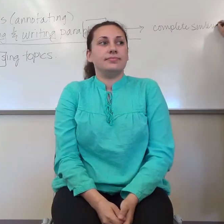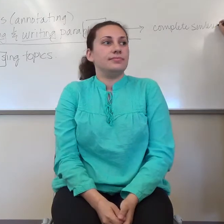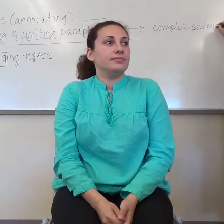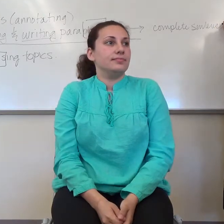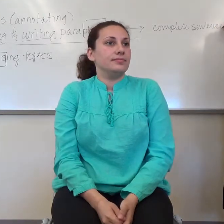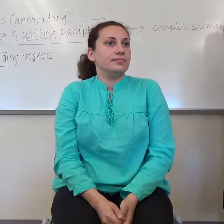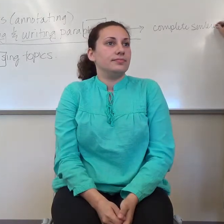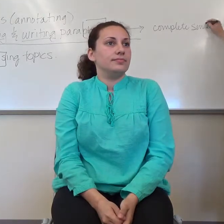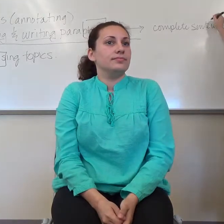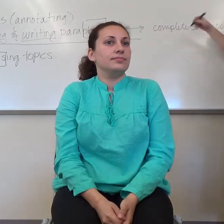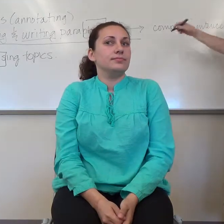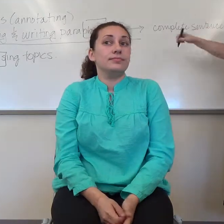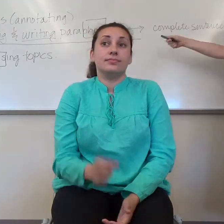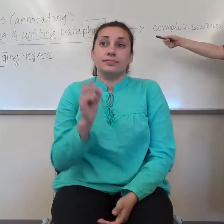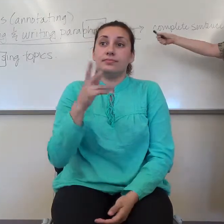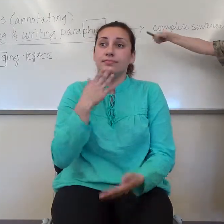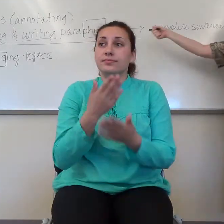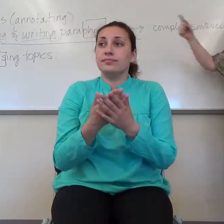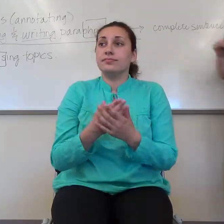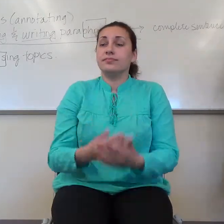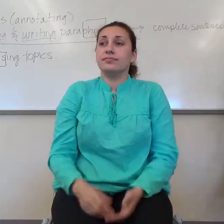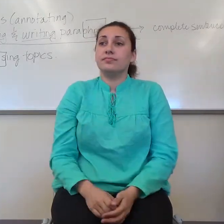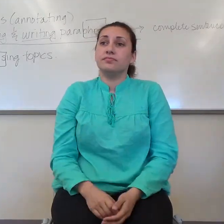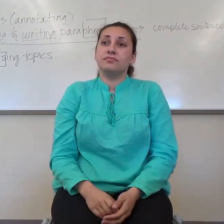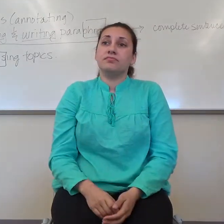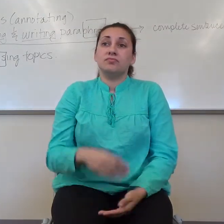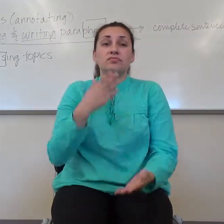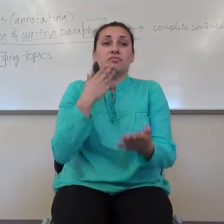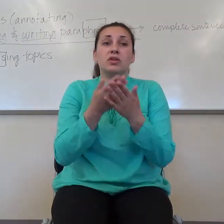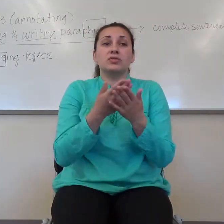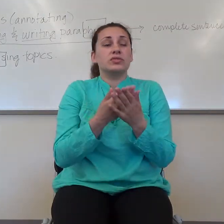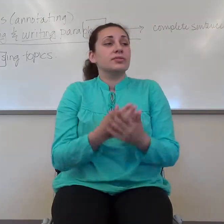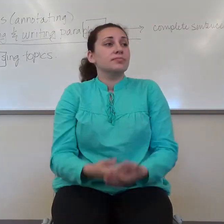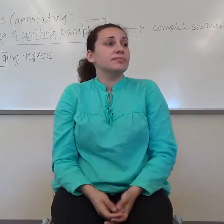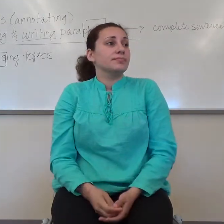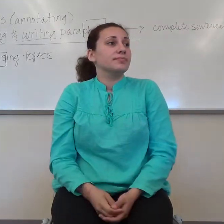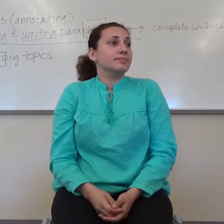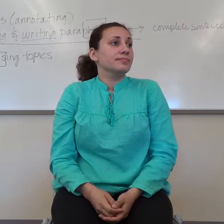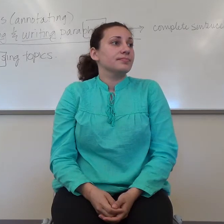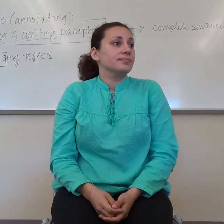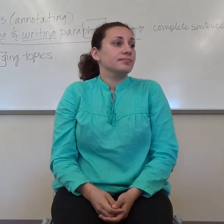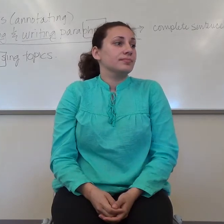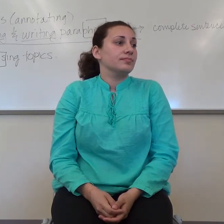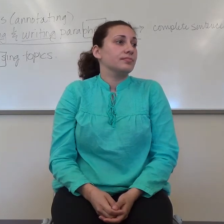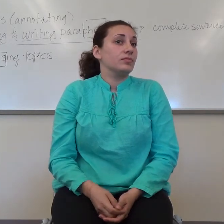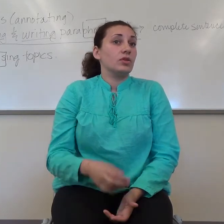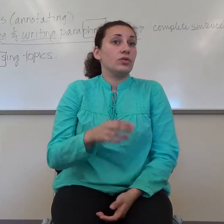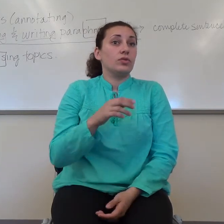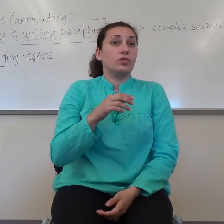Okay, good. So Luis did a good thing by calling our attention to that. When you phrase a